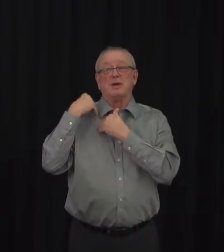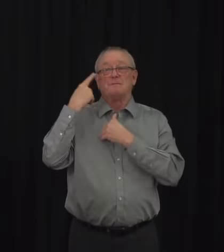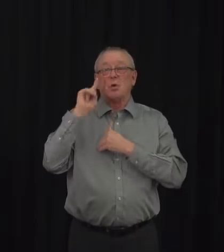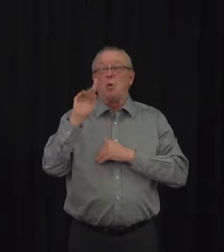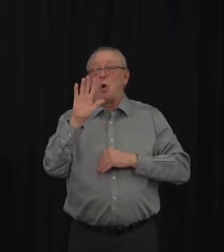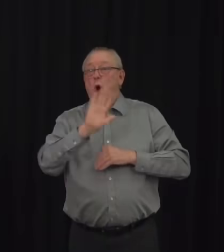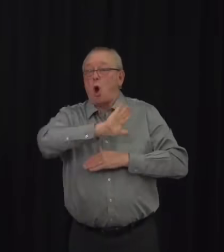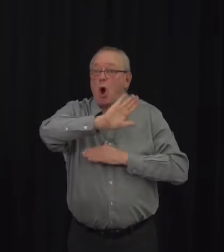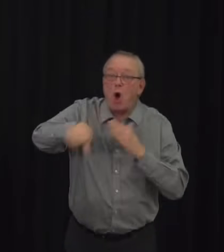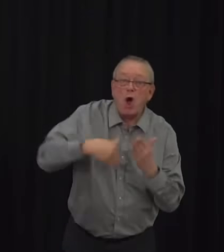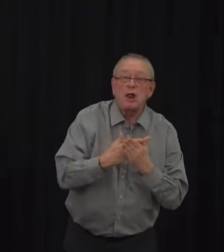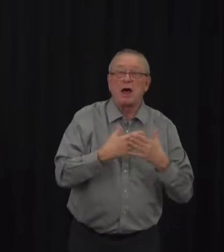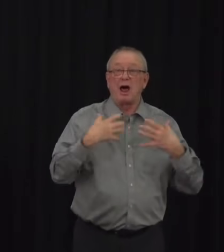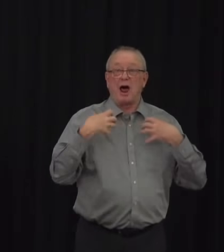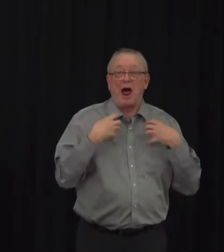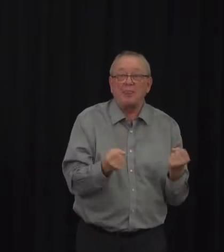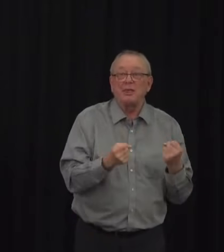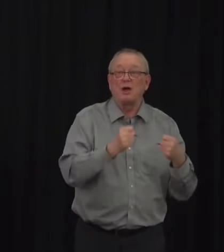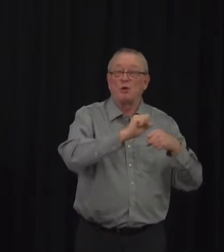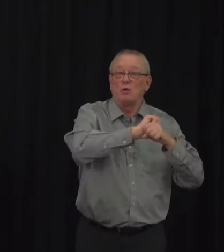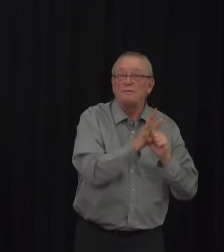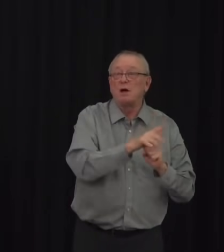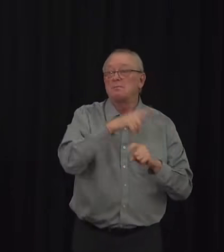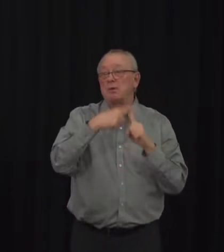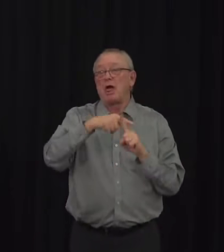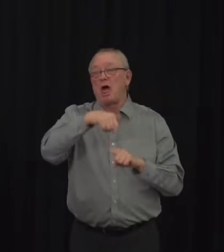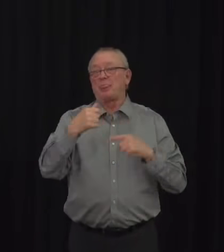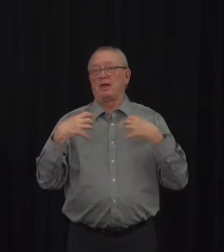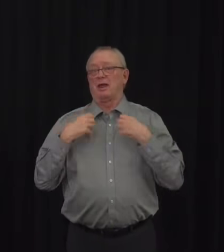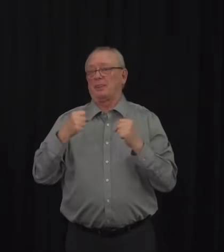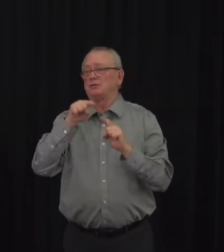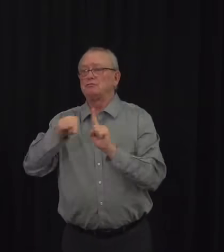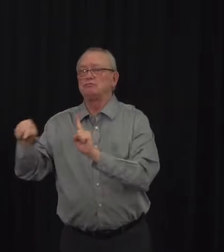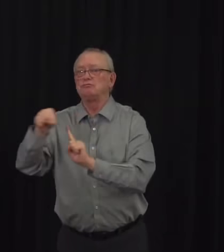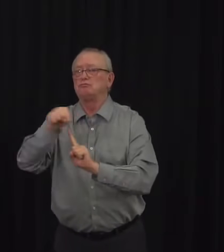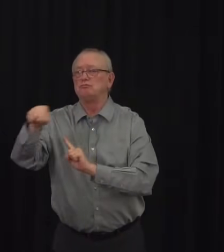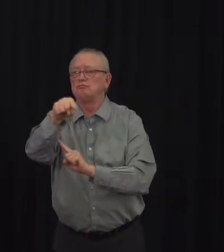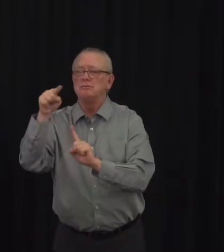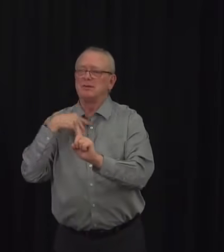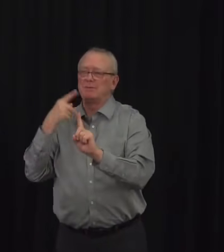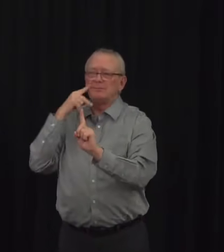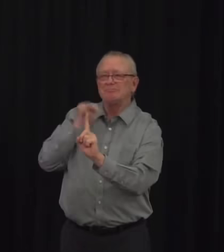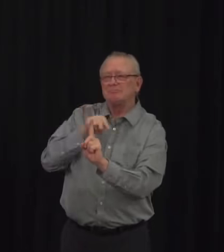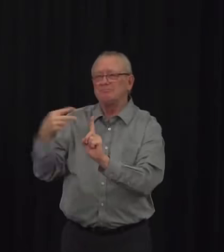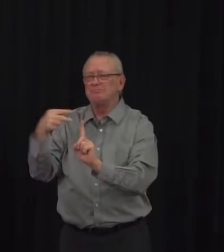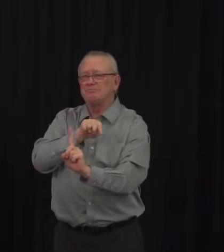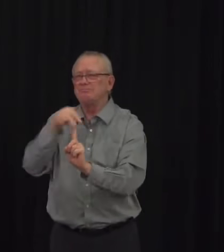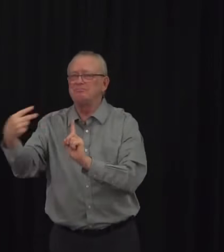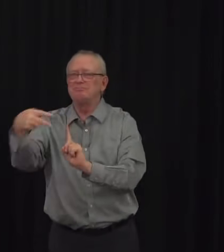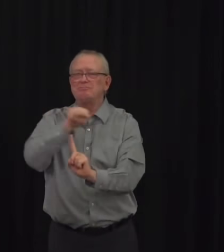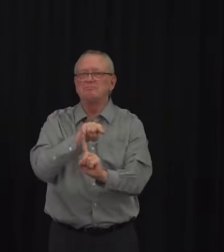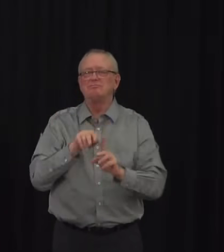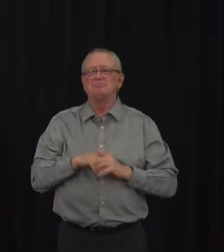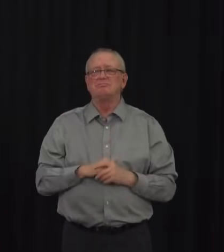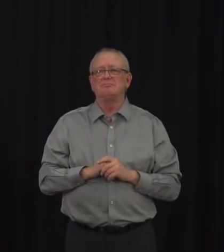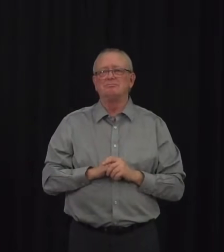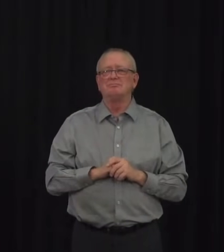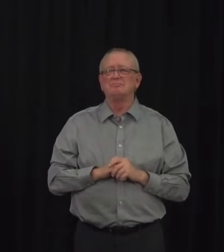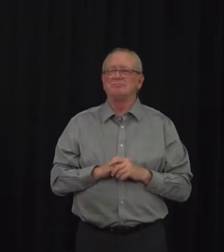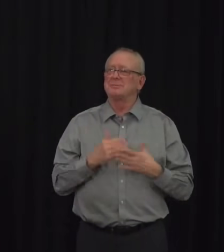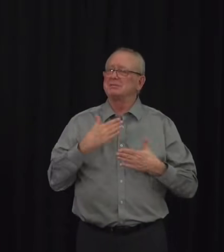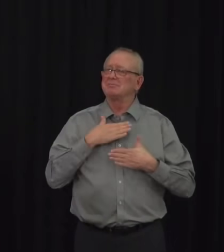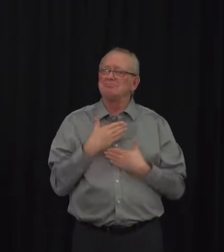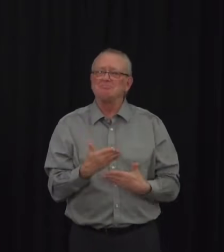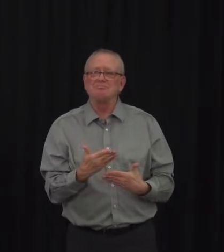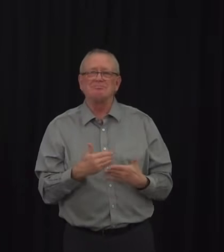health. And I will say that it has been challenging to consider